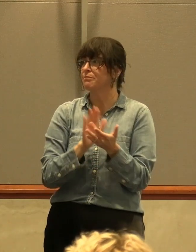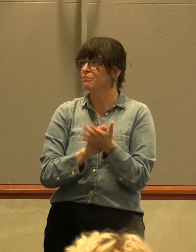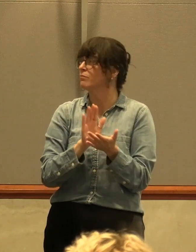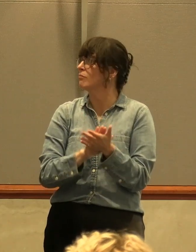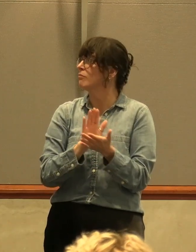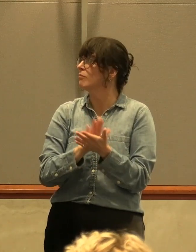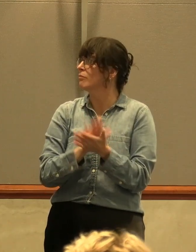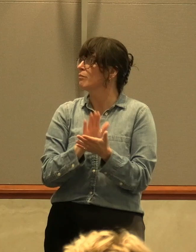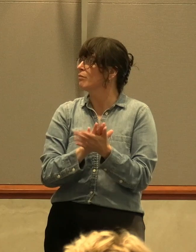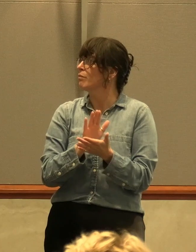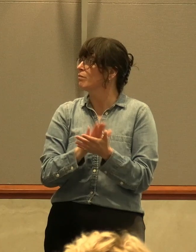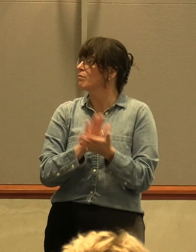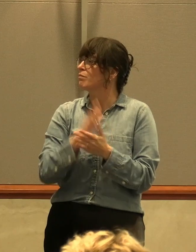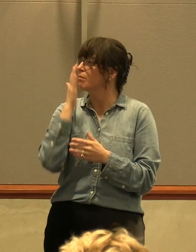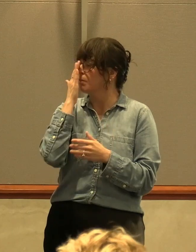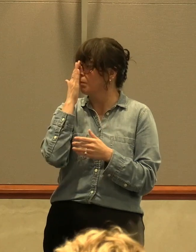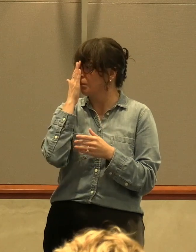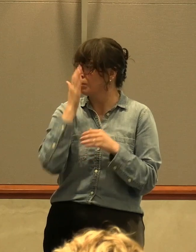So,